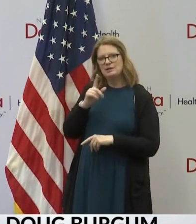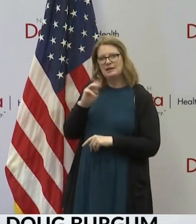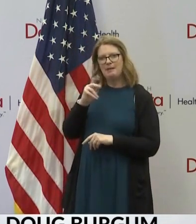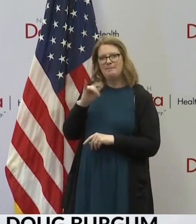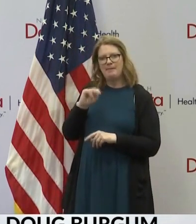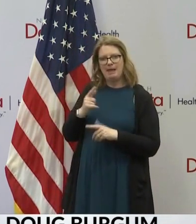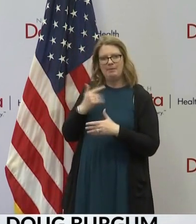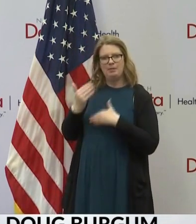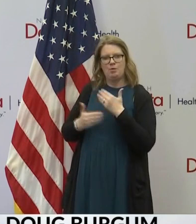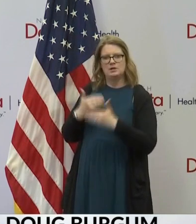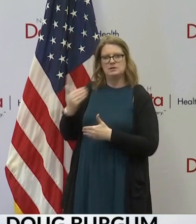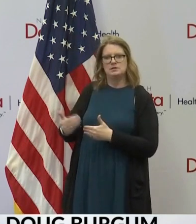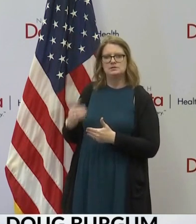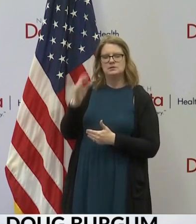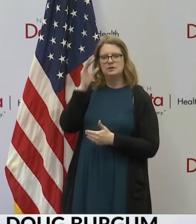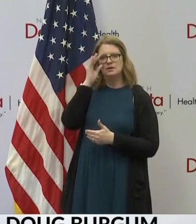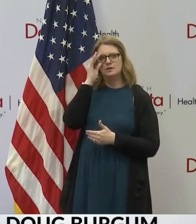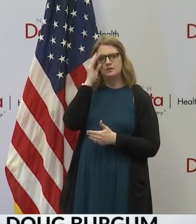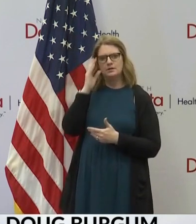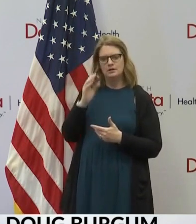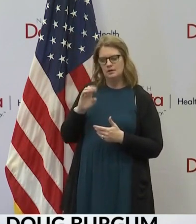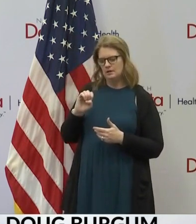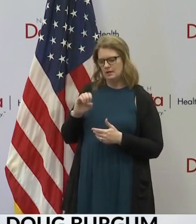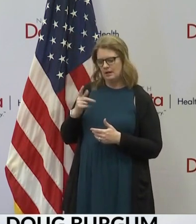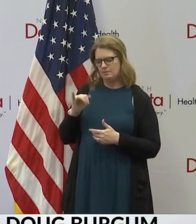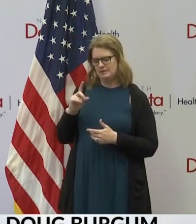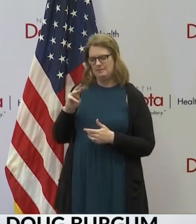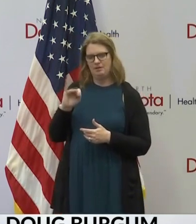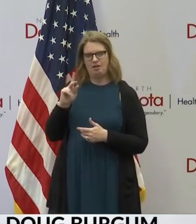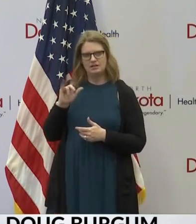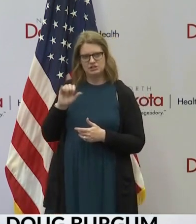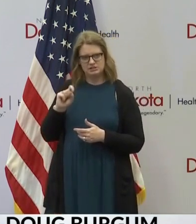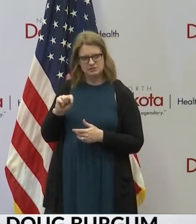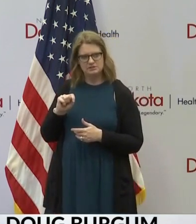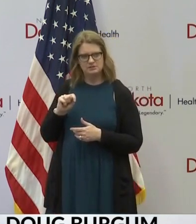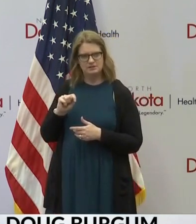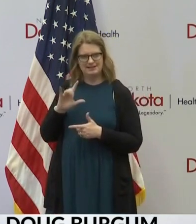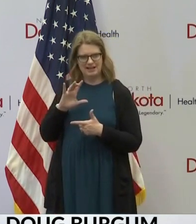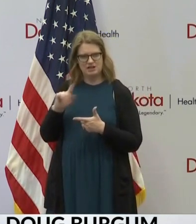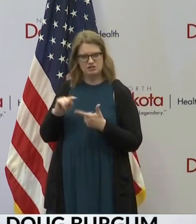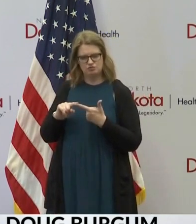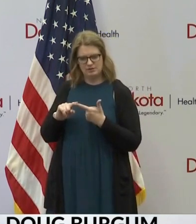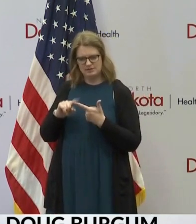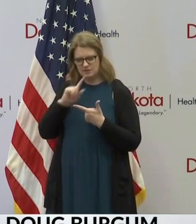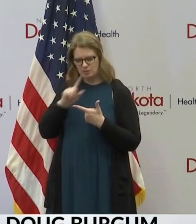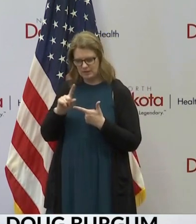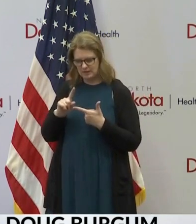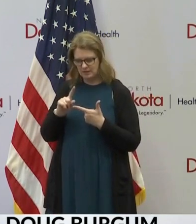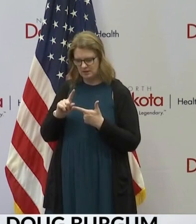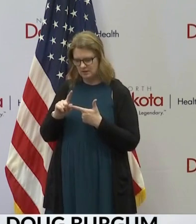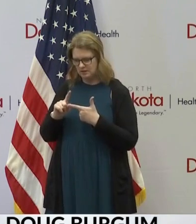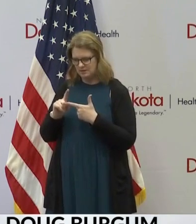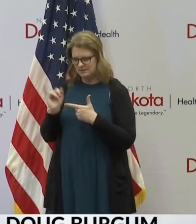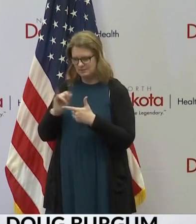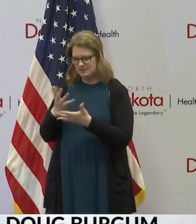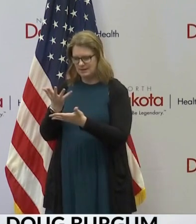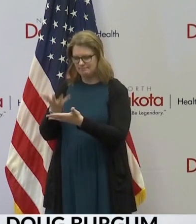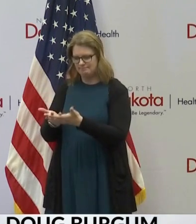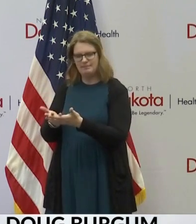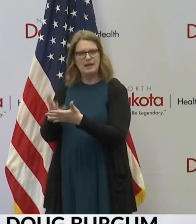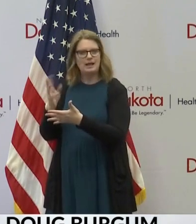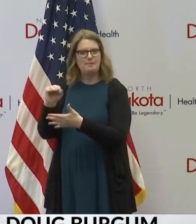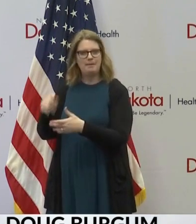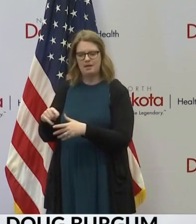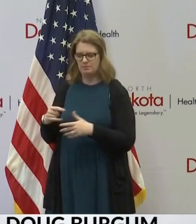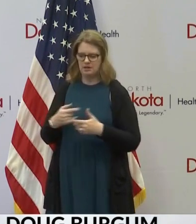process of what the epidemiologists and the contact tracers are doing. And then they're taking the data from the day before